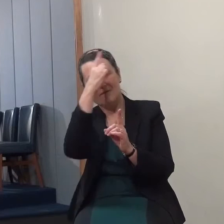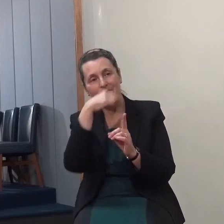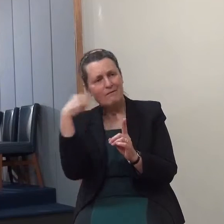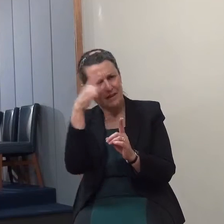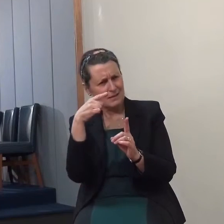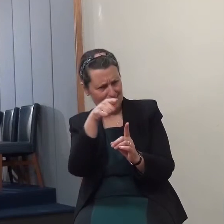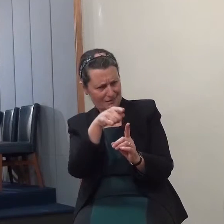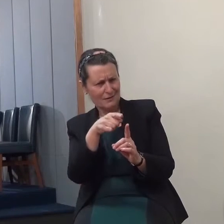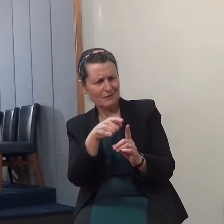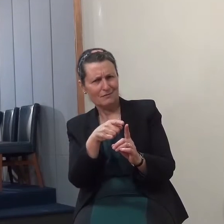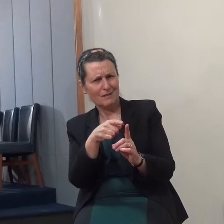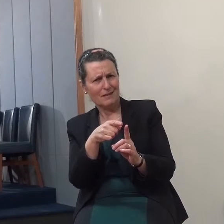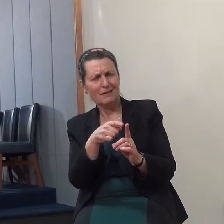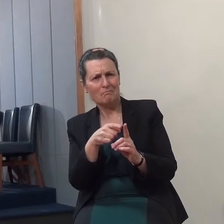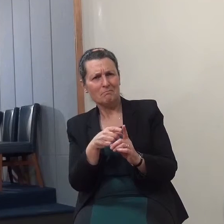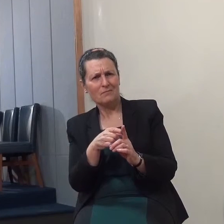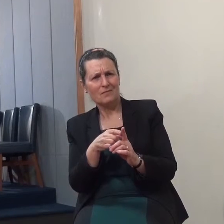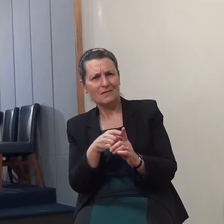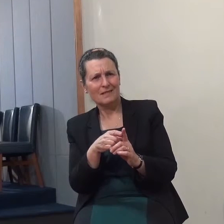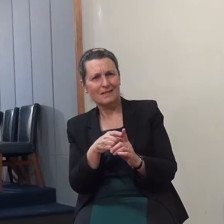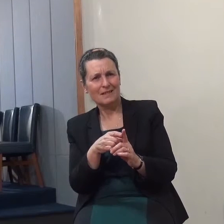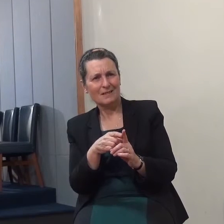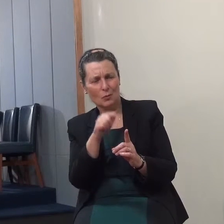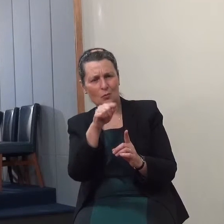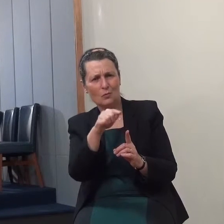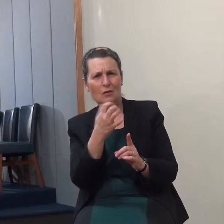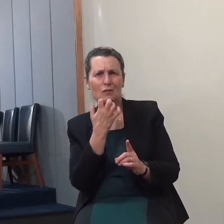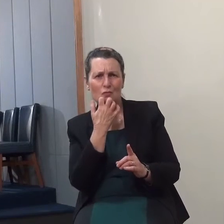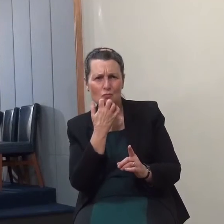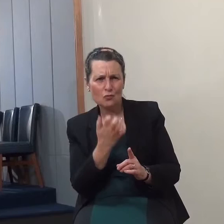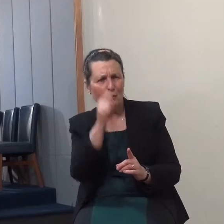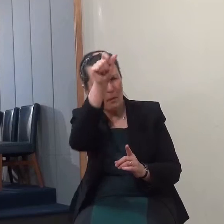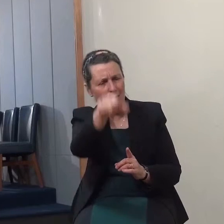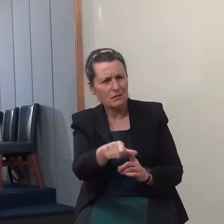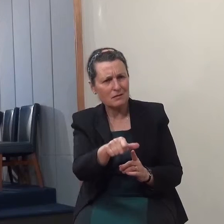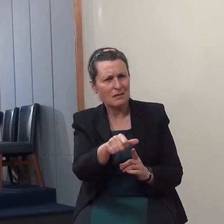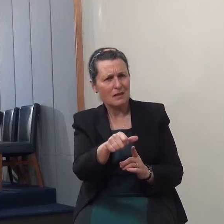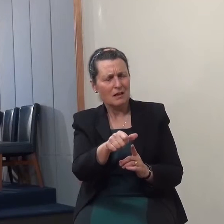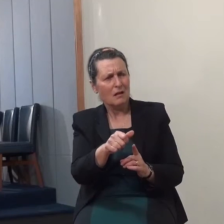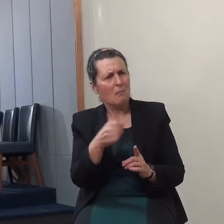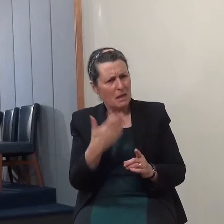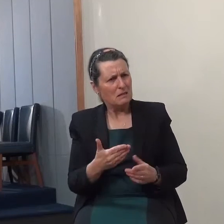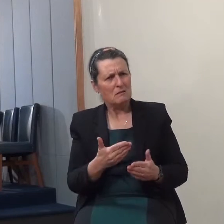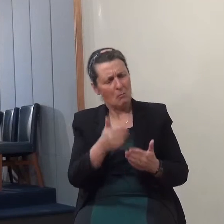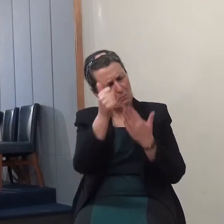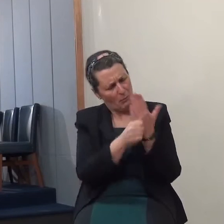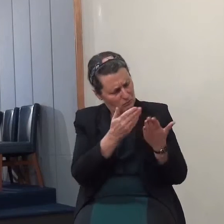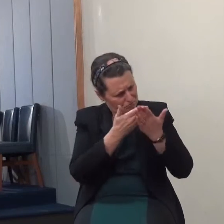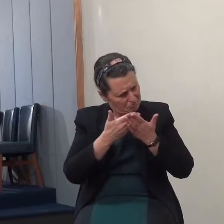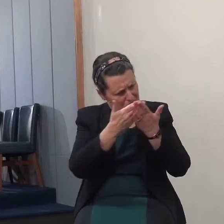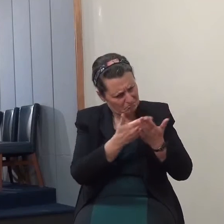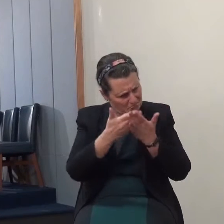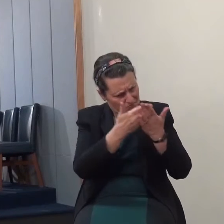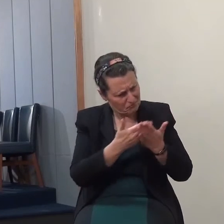for Messiah. That was quite unusual at that time. It was a time of great unbelief, and you are a